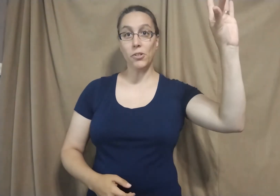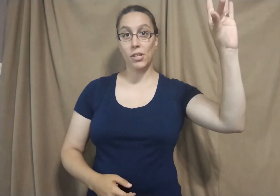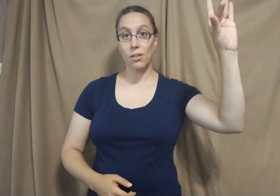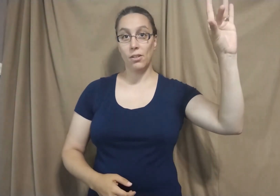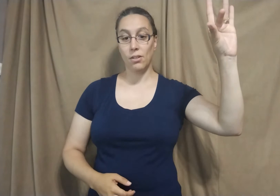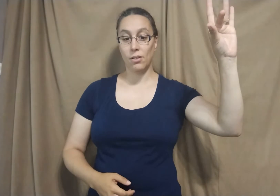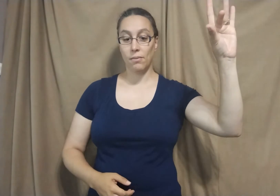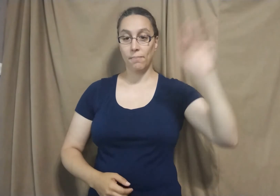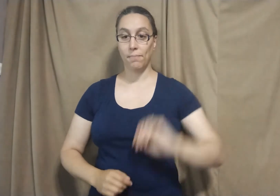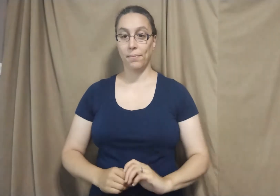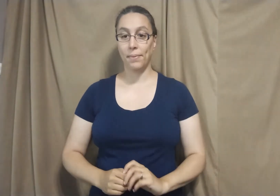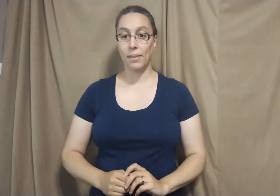smart,